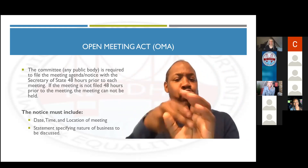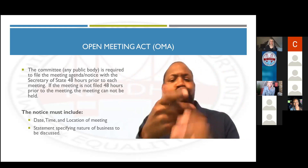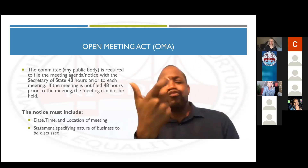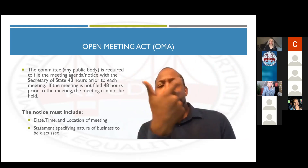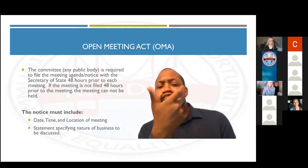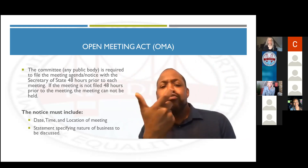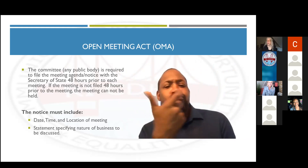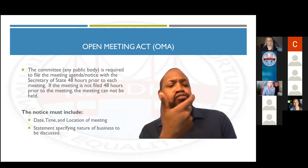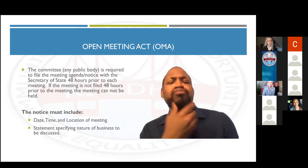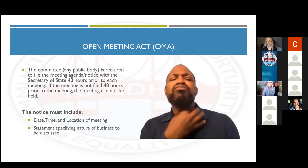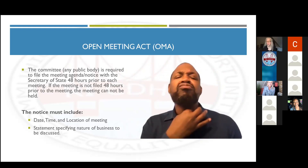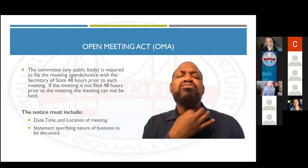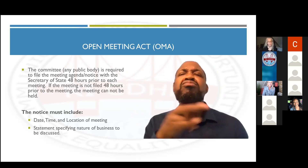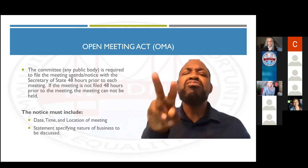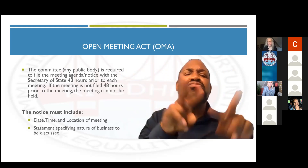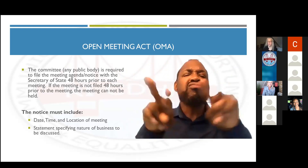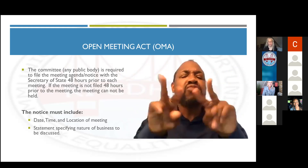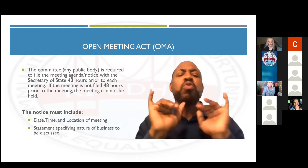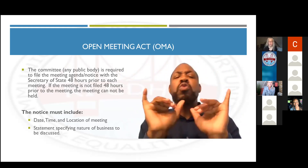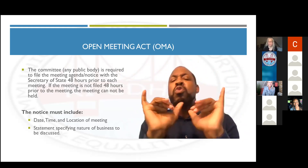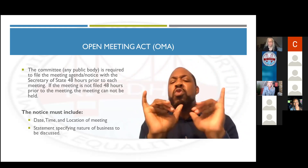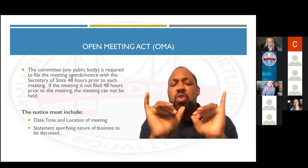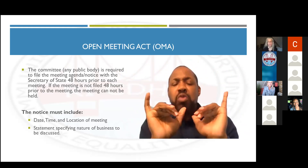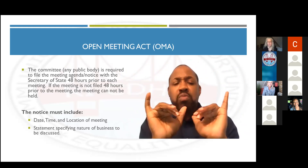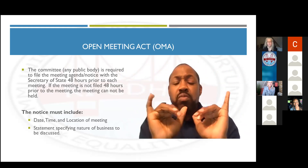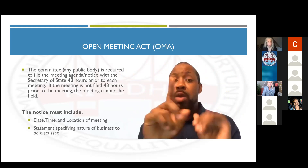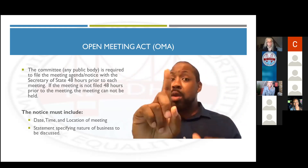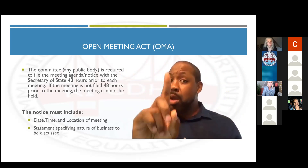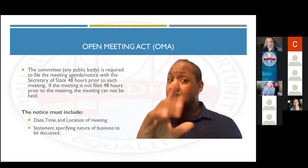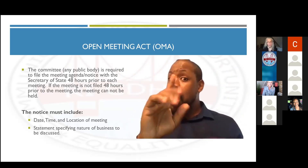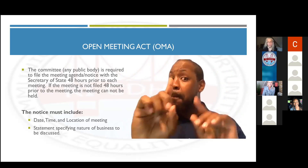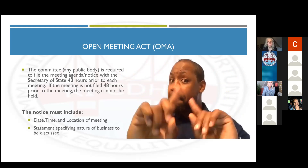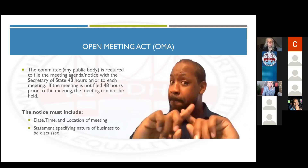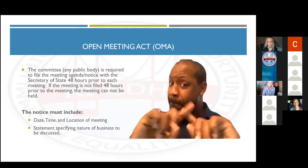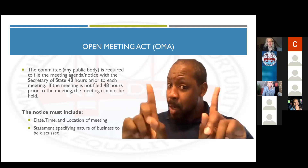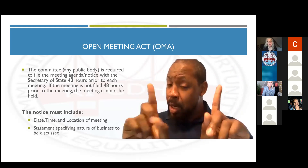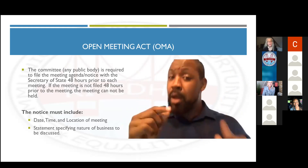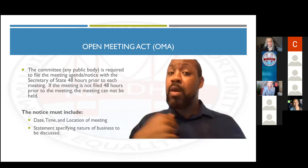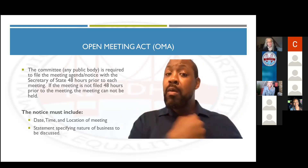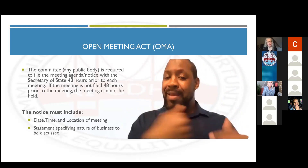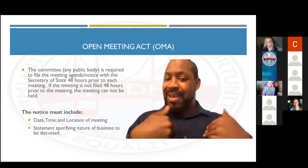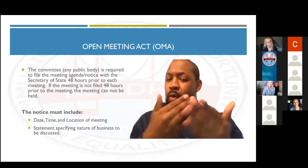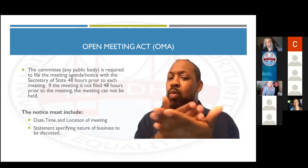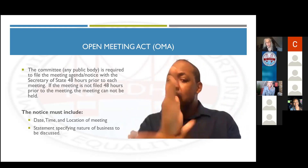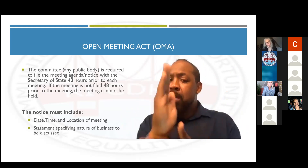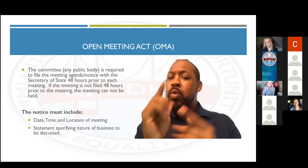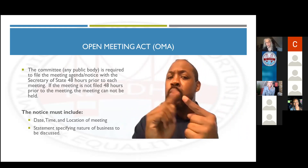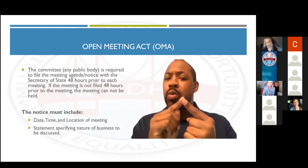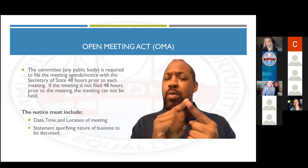observe. All open meetings are allowed to have public at them, and they can observe. We do